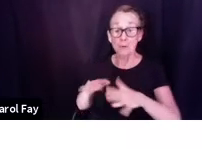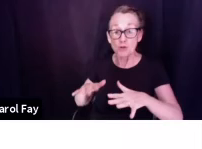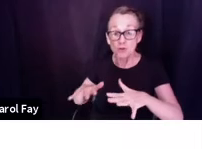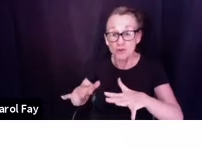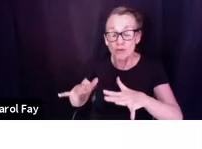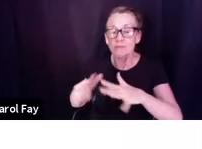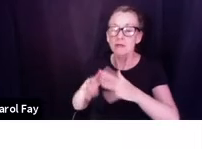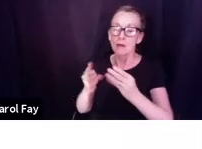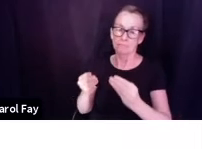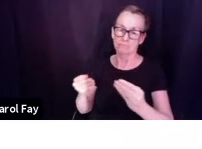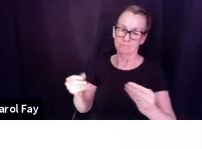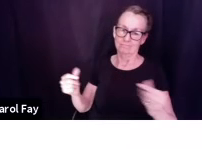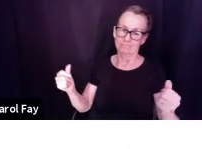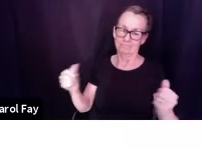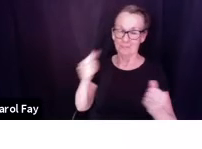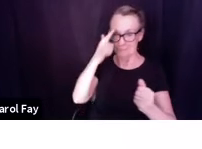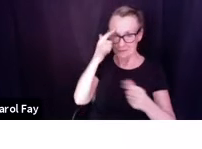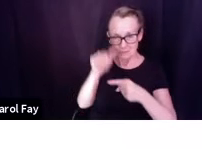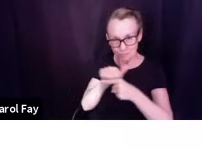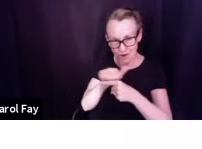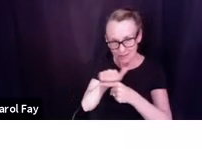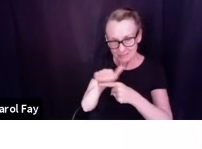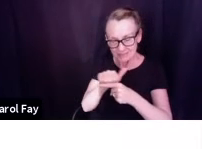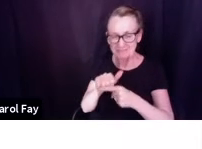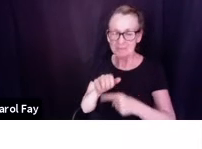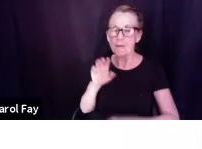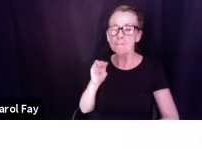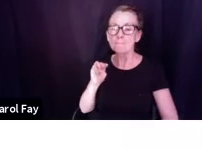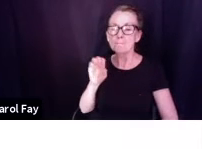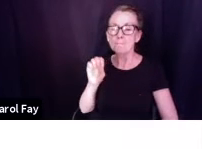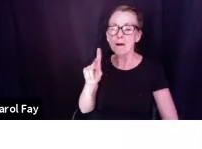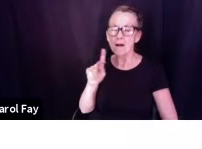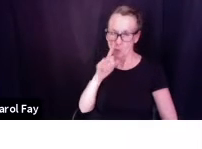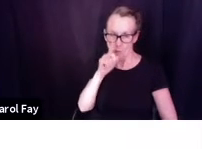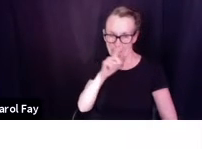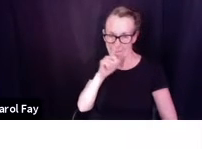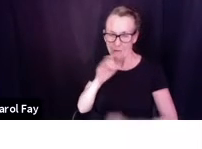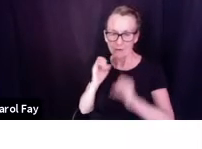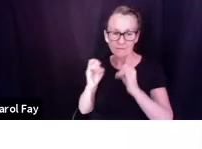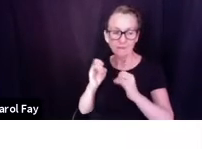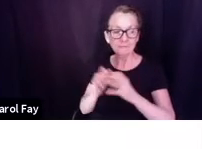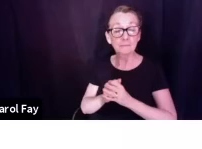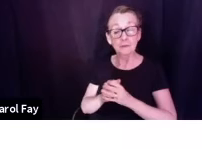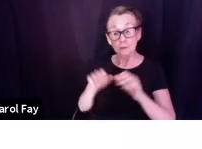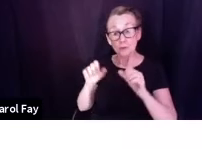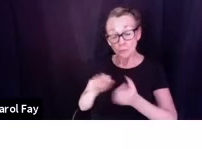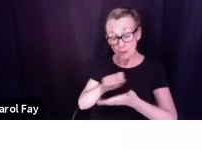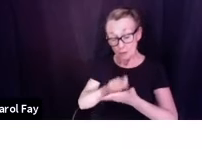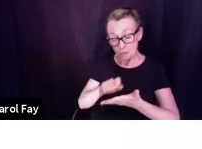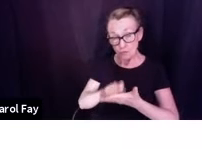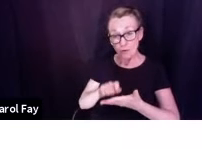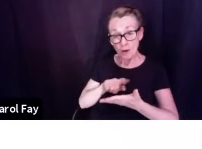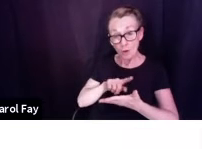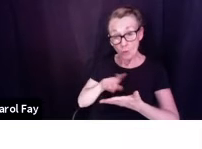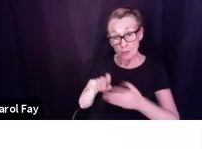way. So that can be very helpful and we recommend it. Note cards also, you can write questions on one side and then